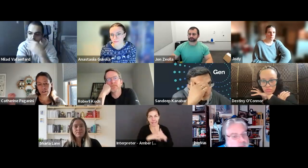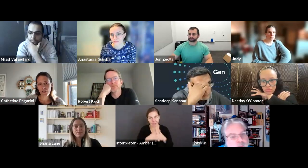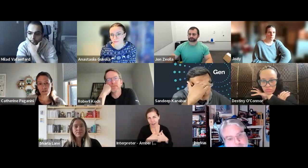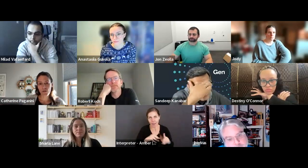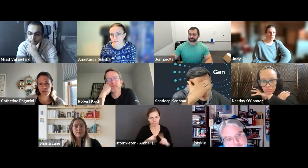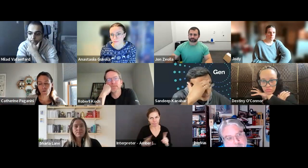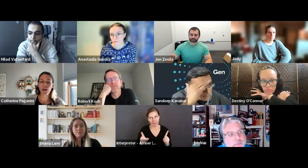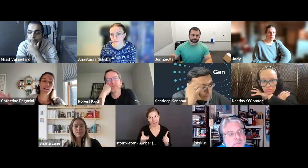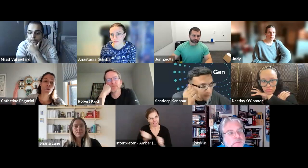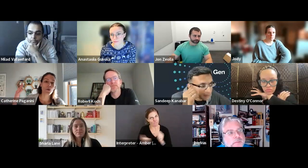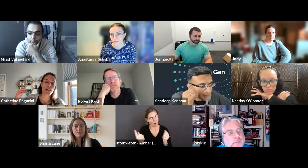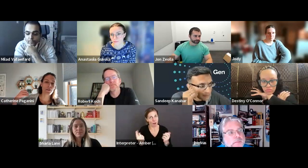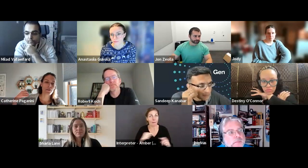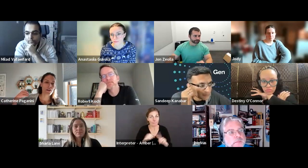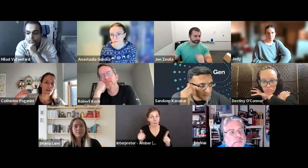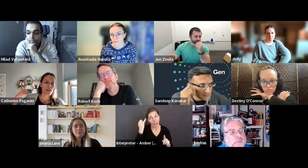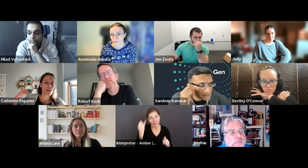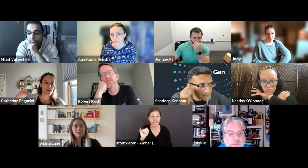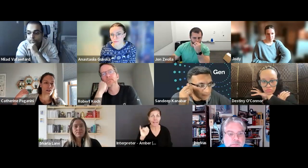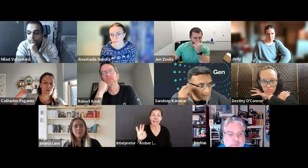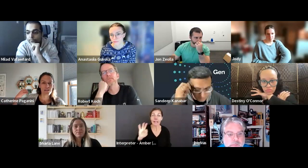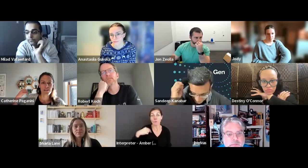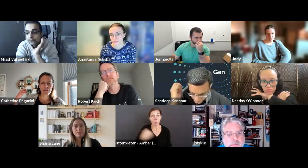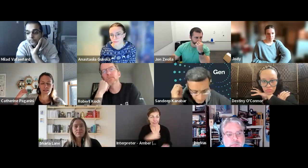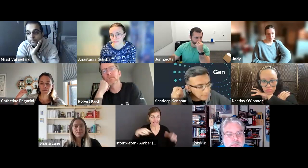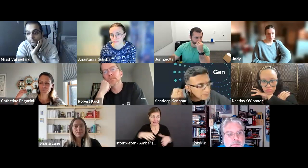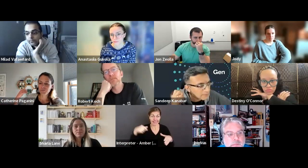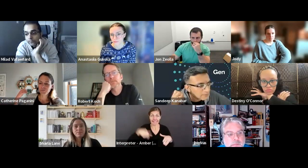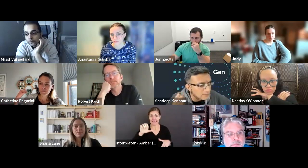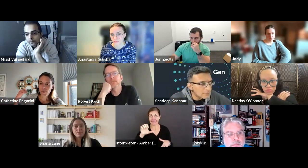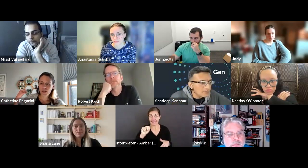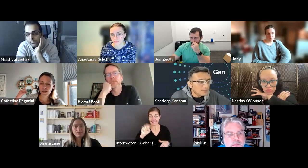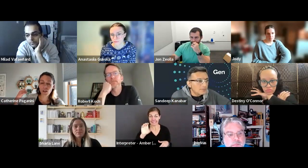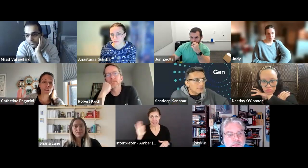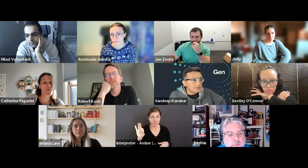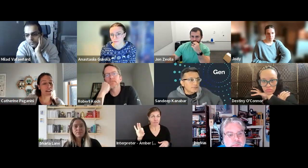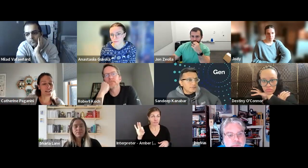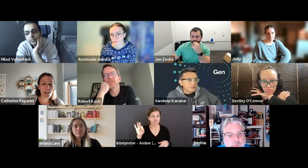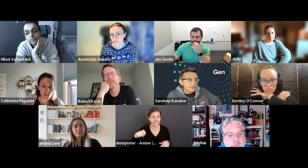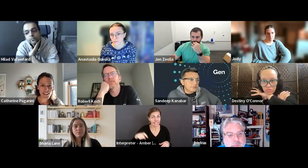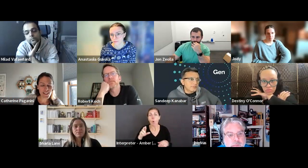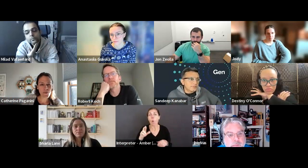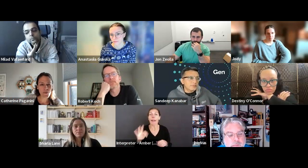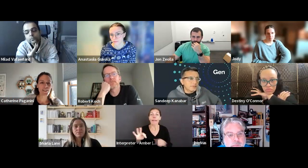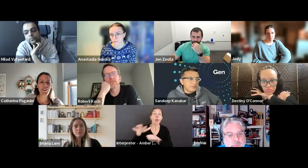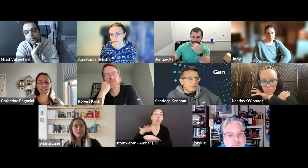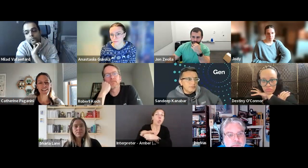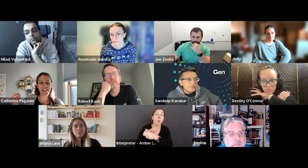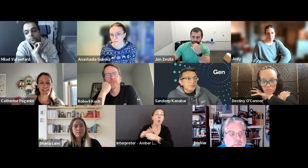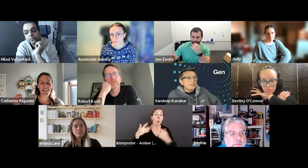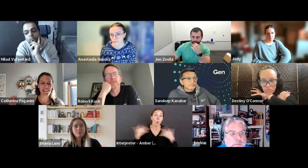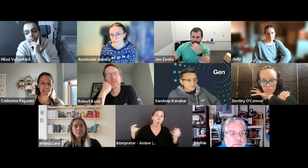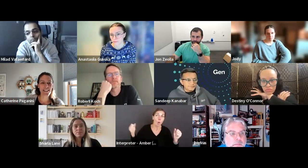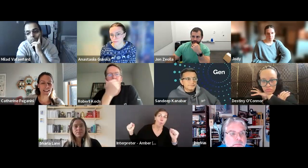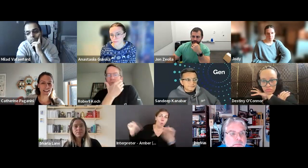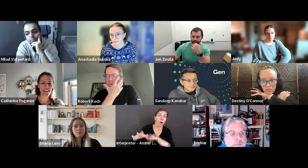the CNCF needs one, or if, for instance, a local event in Hungary needs one, you know, like, and